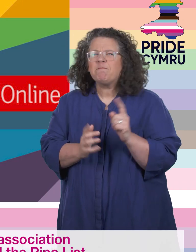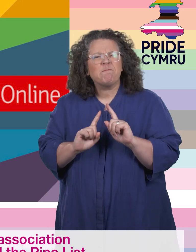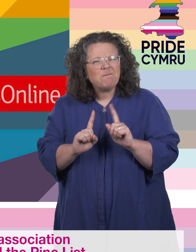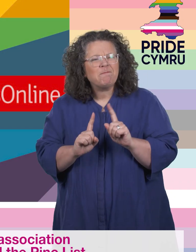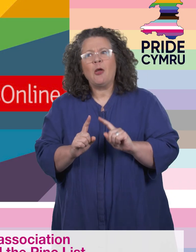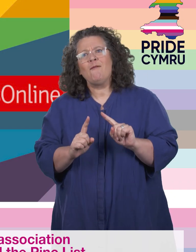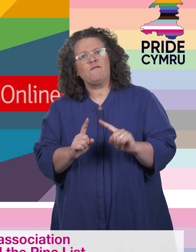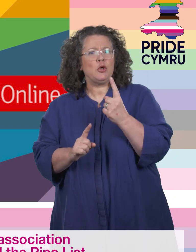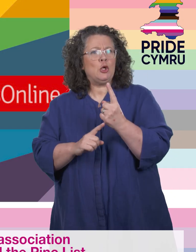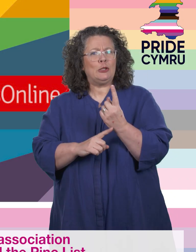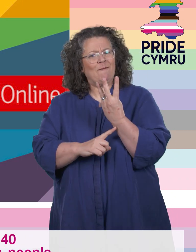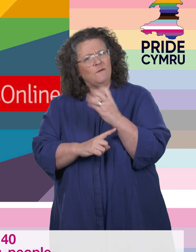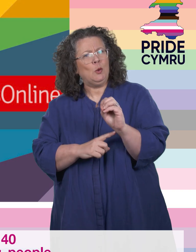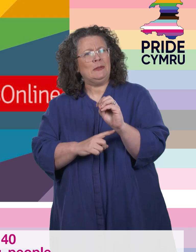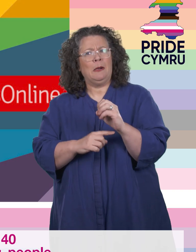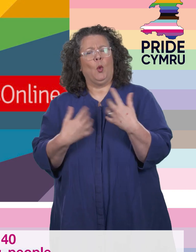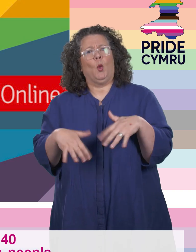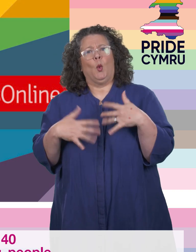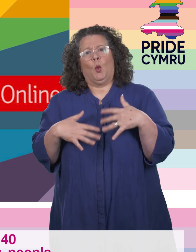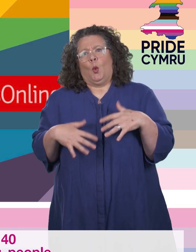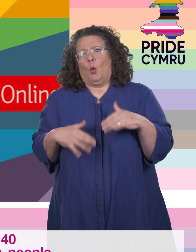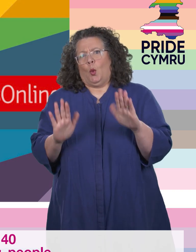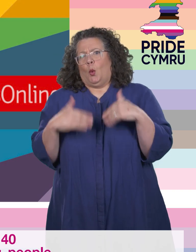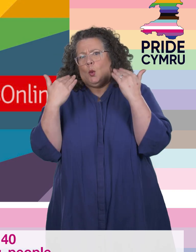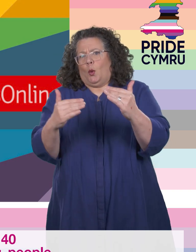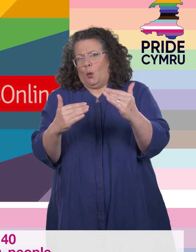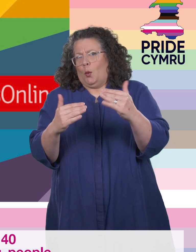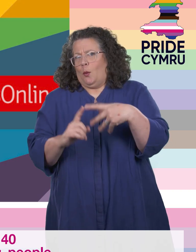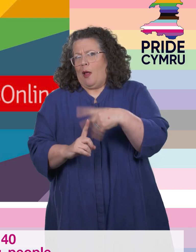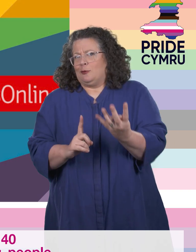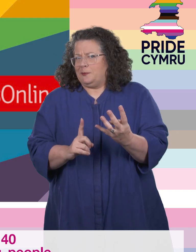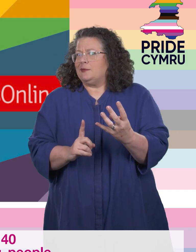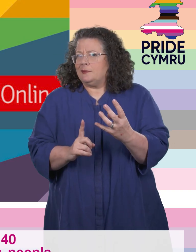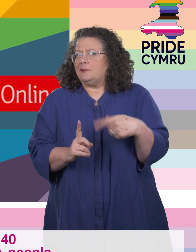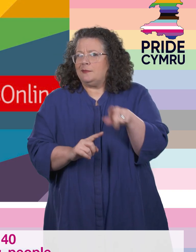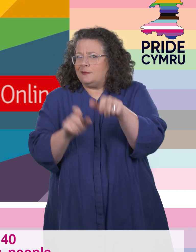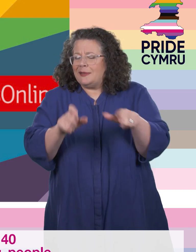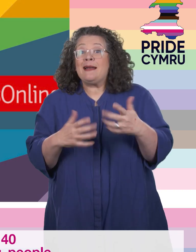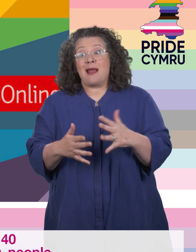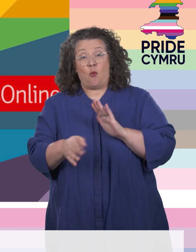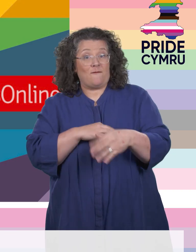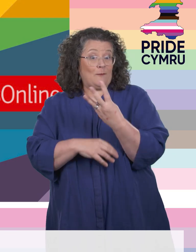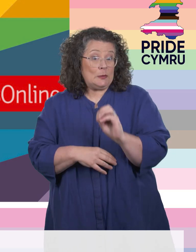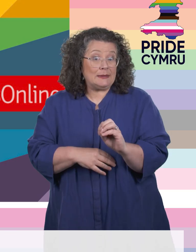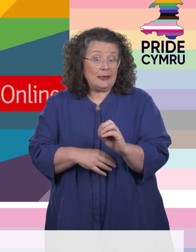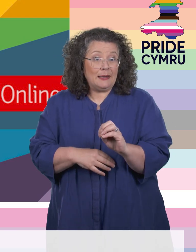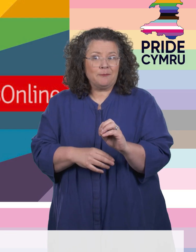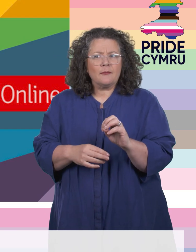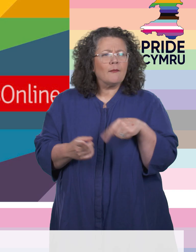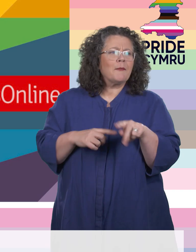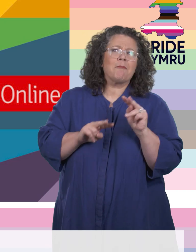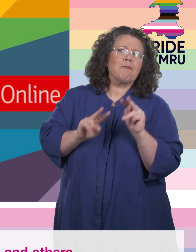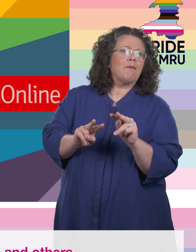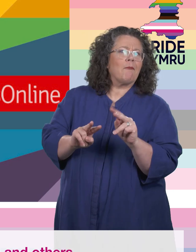List. It was initially the 40 most influential LGBTQ plus people. Now it's